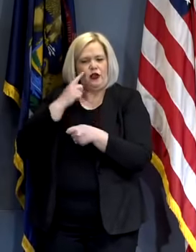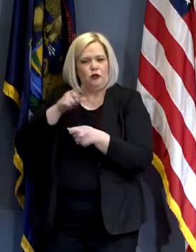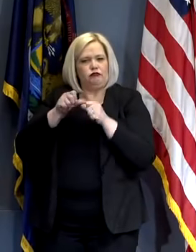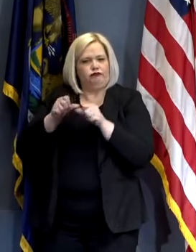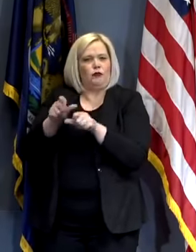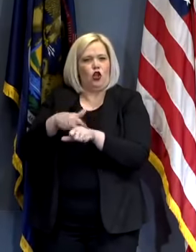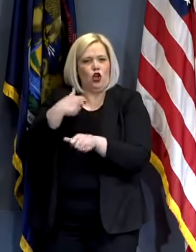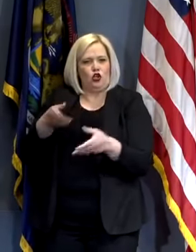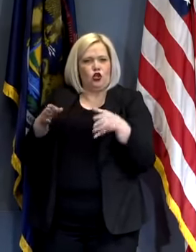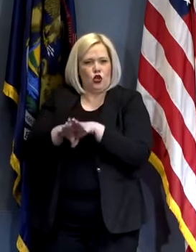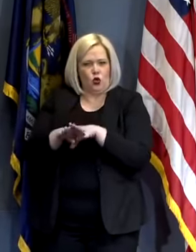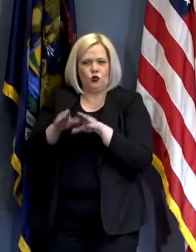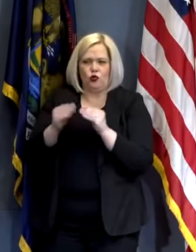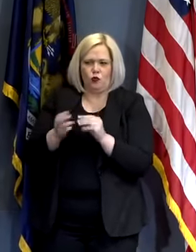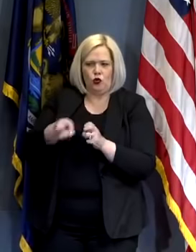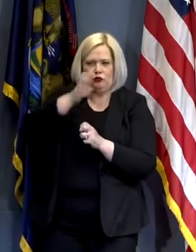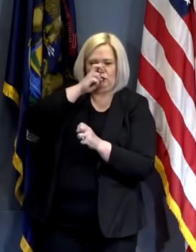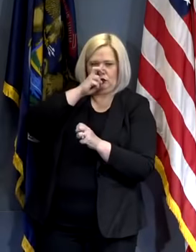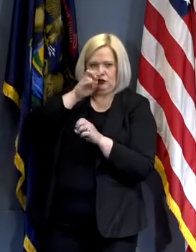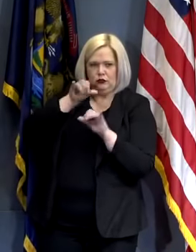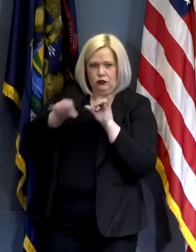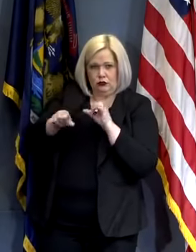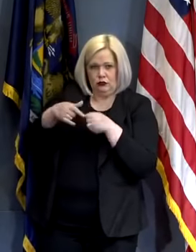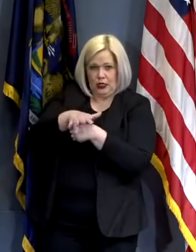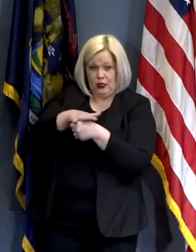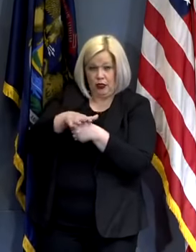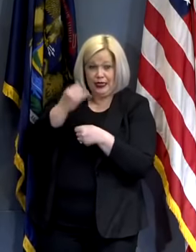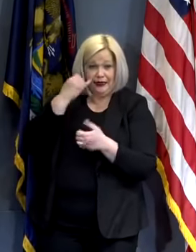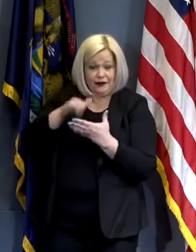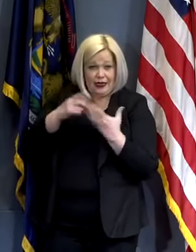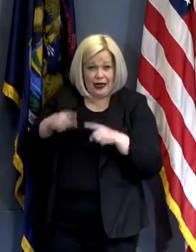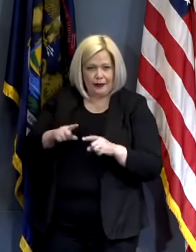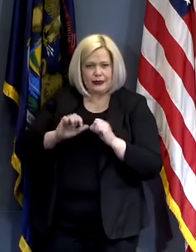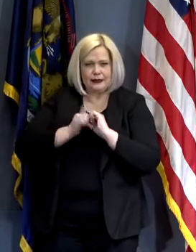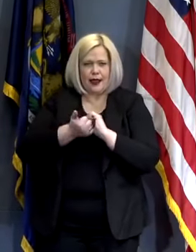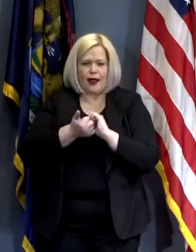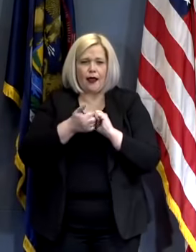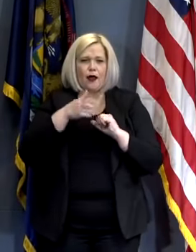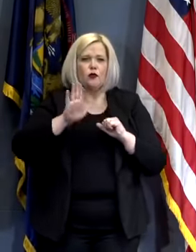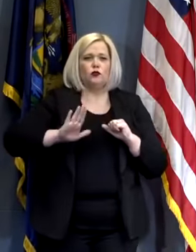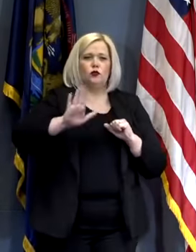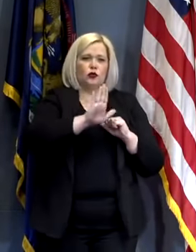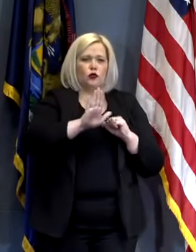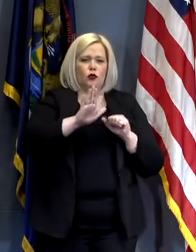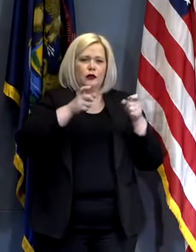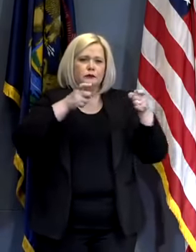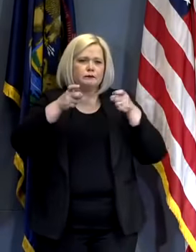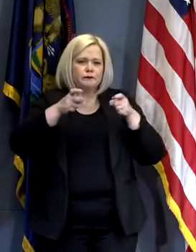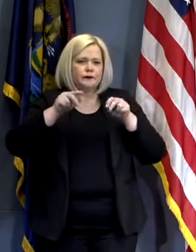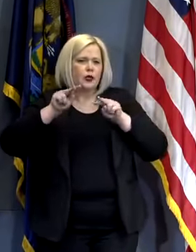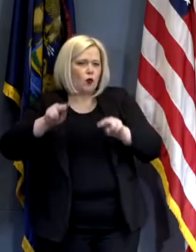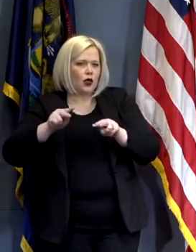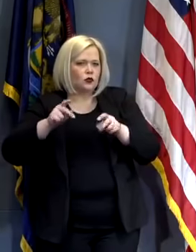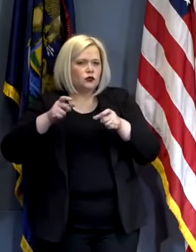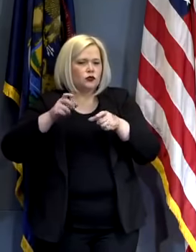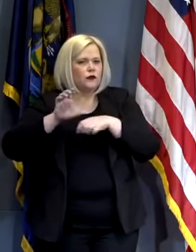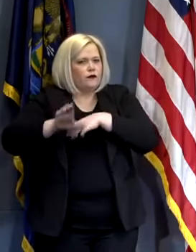some restrictions would remain in place? And if so, how would the administration police that and,